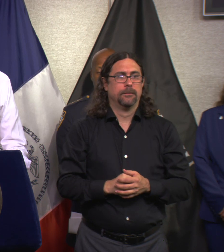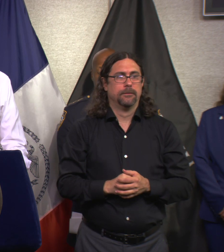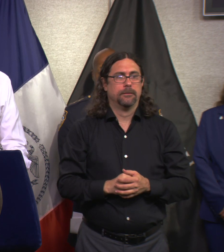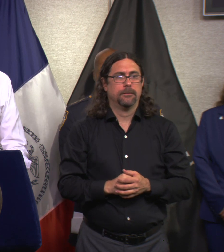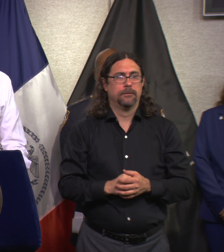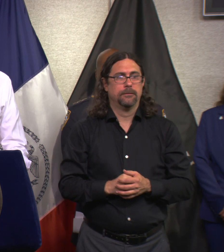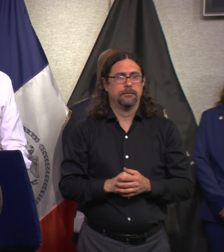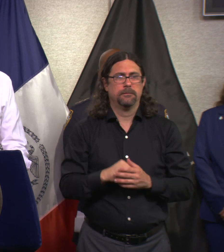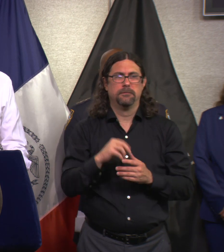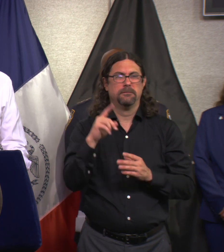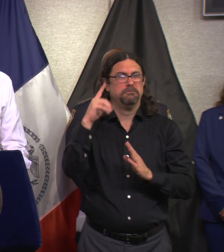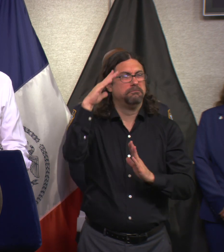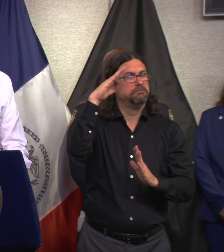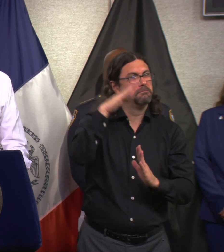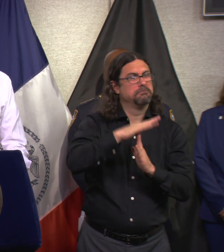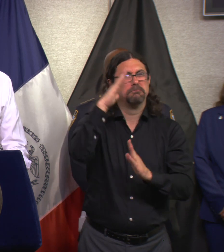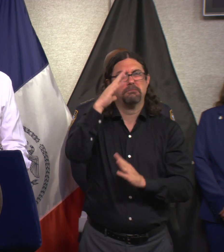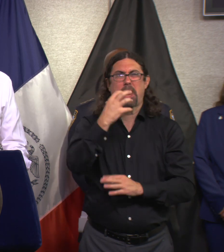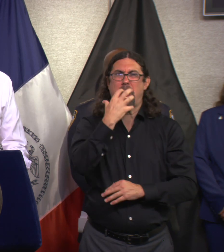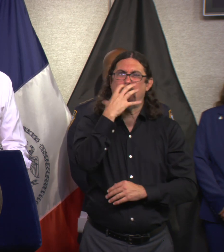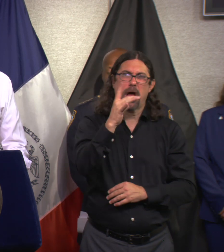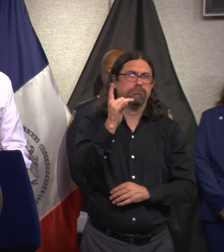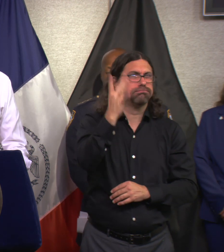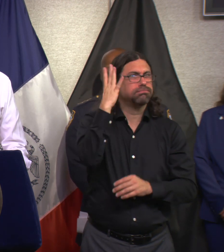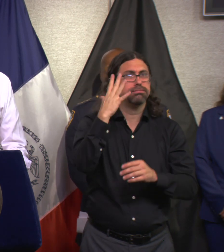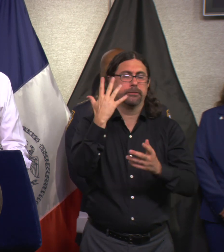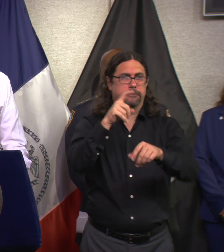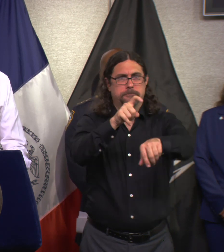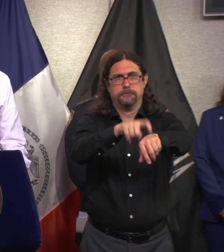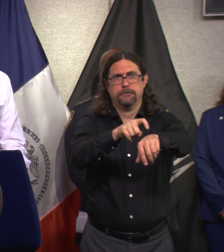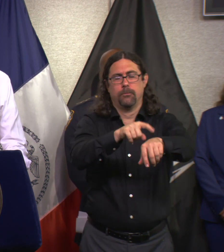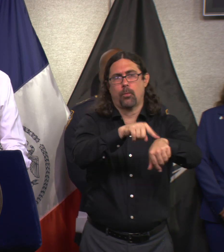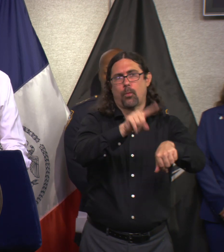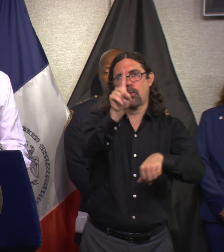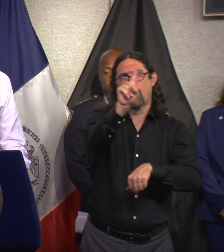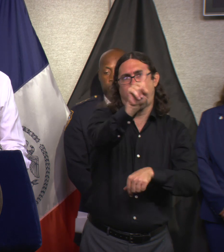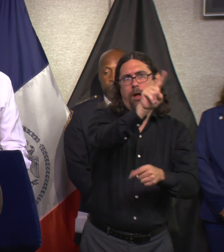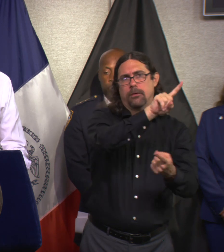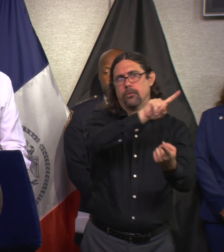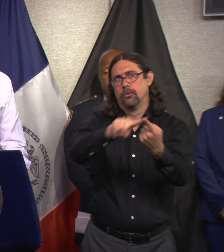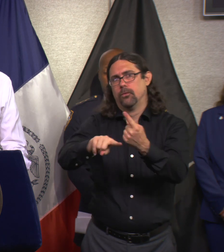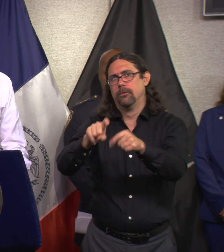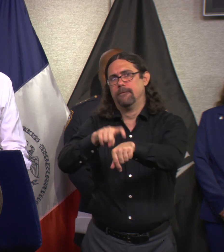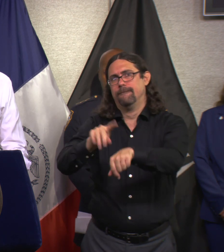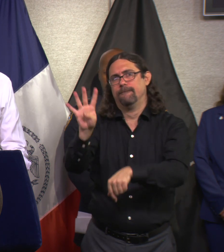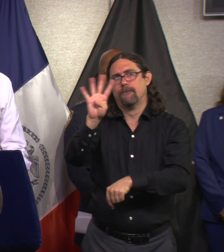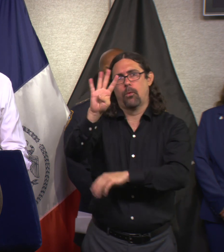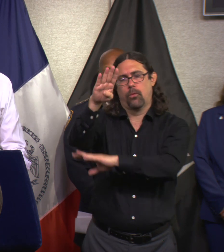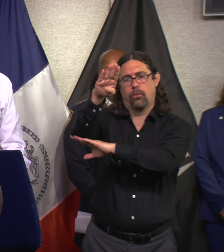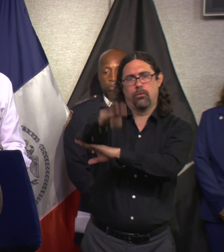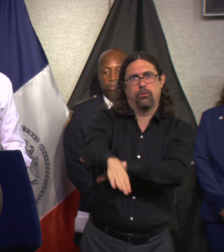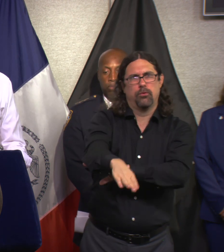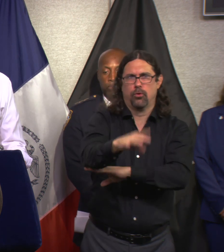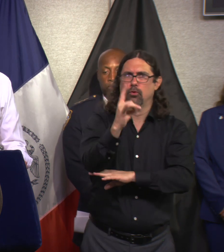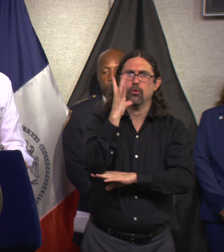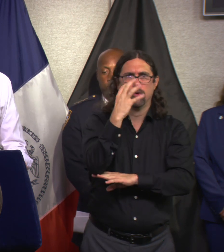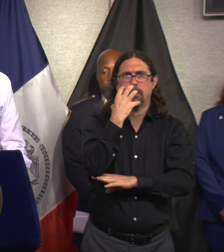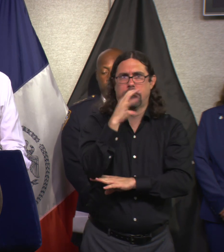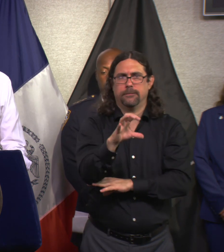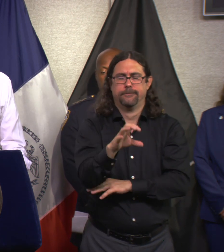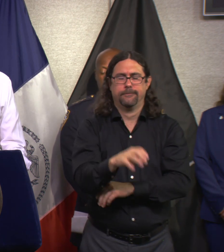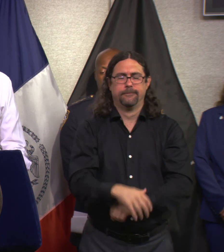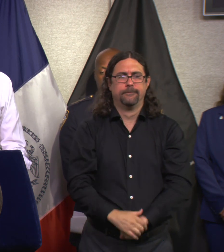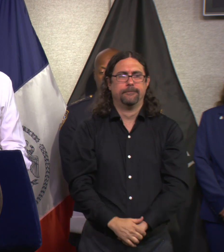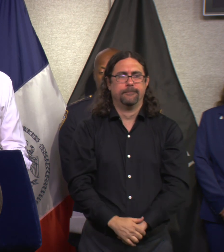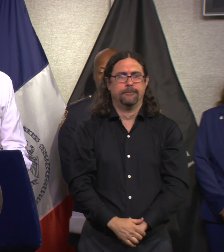seriously. Friday, predicted high of 92 with a heat index of 98. Saturday, predicted high of